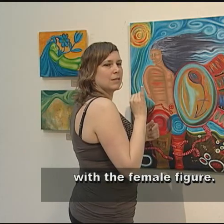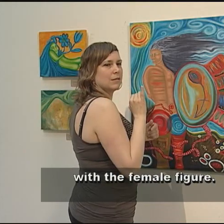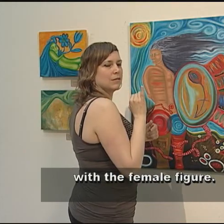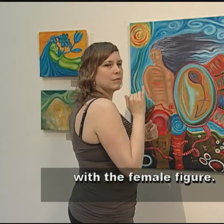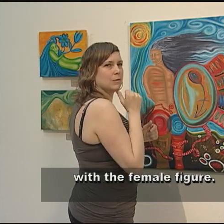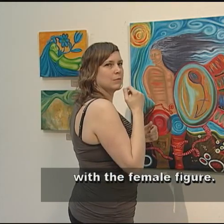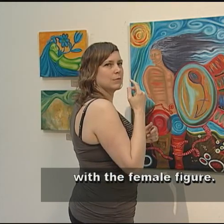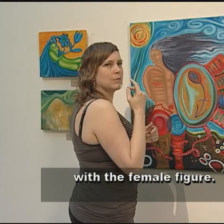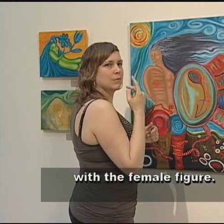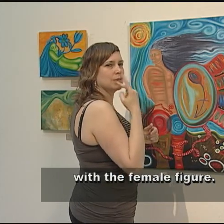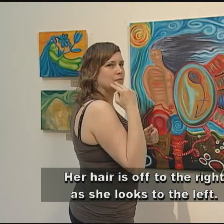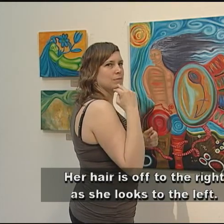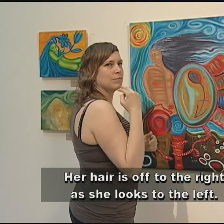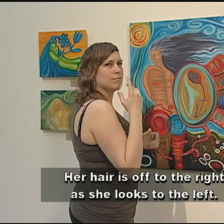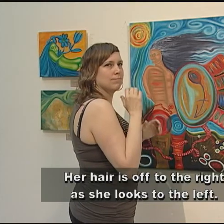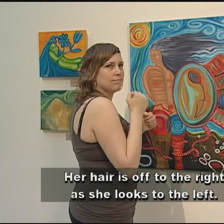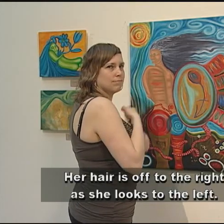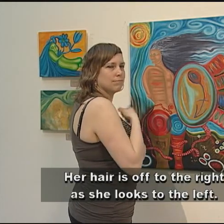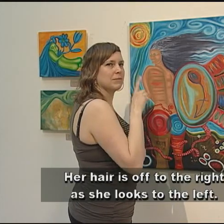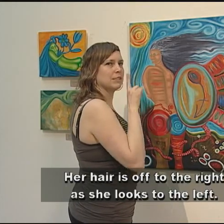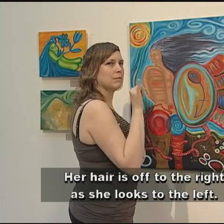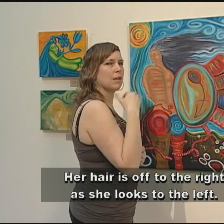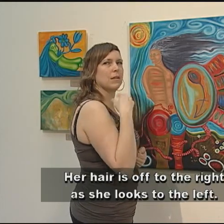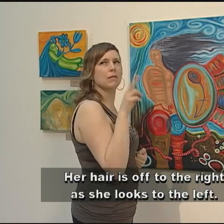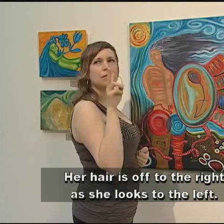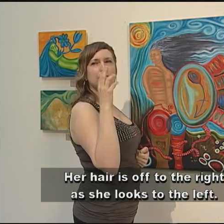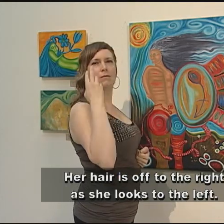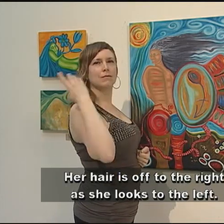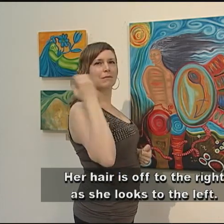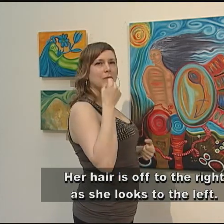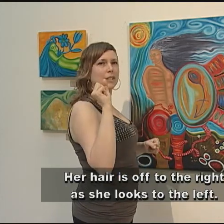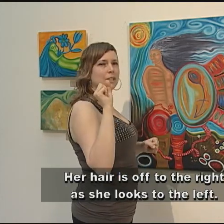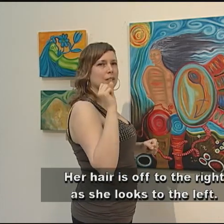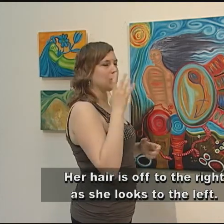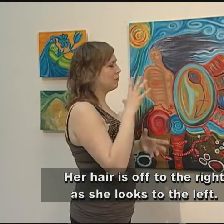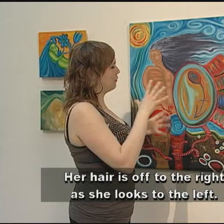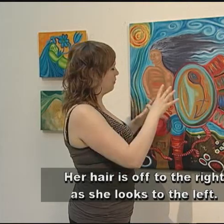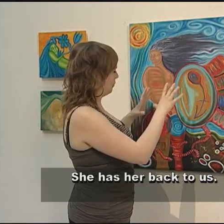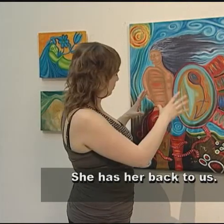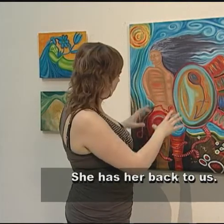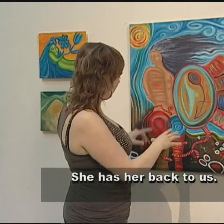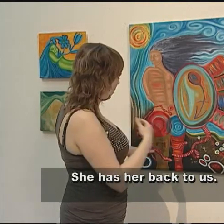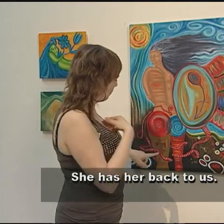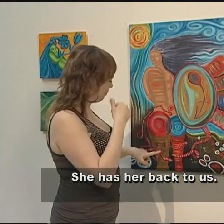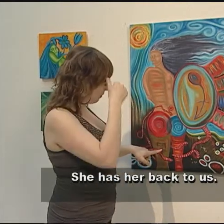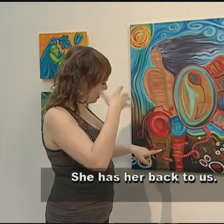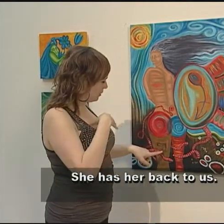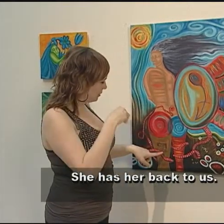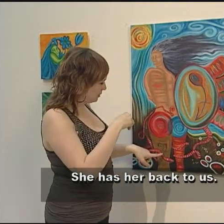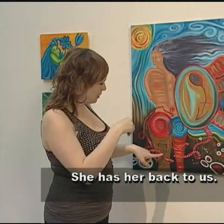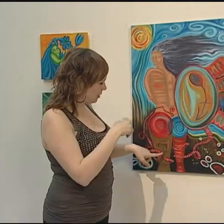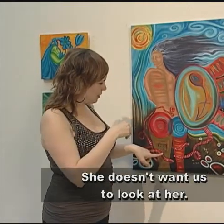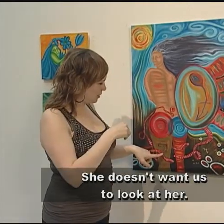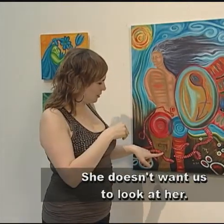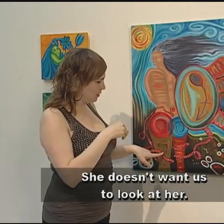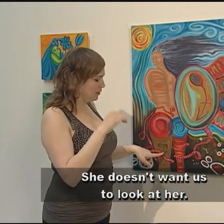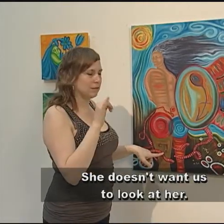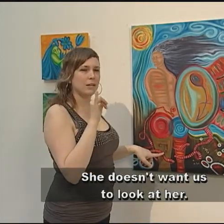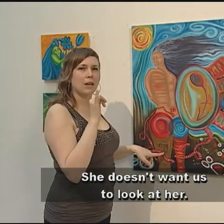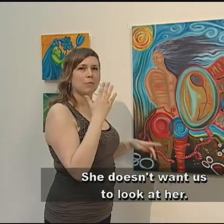cord with the female figure. Her hair is off to the right as she looks to the left. She has her back to us. She doesn't want us to look